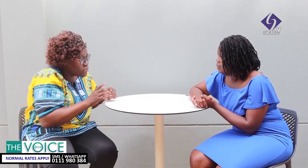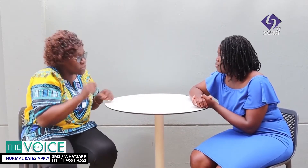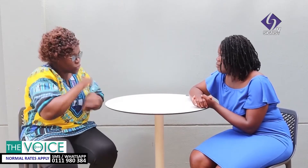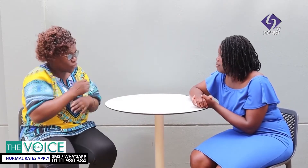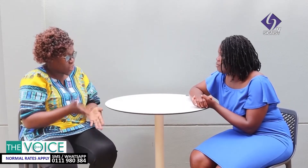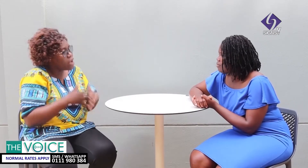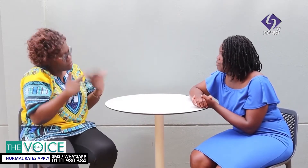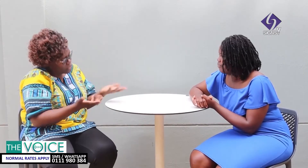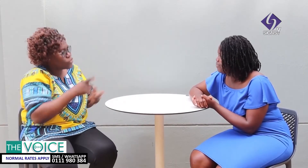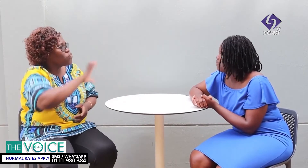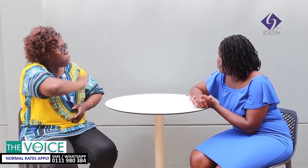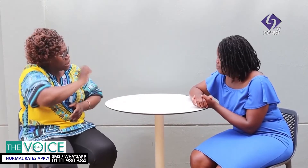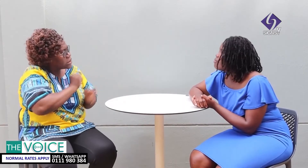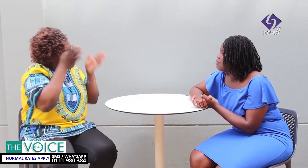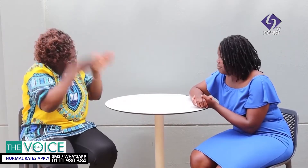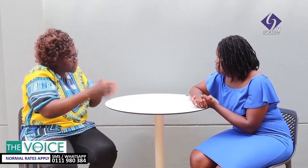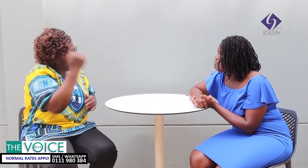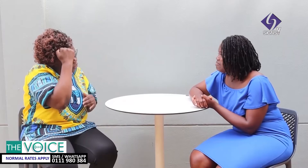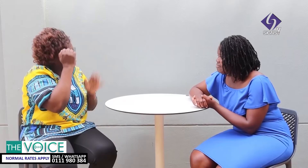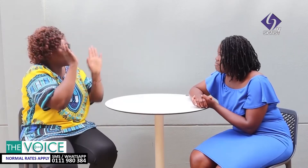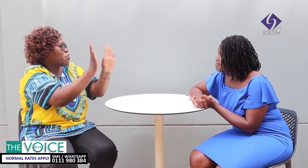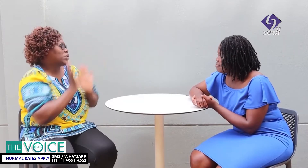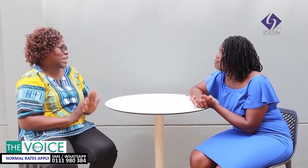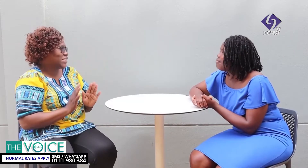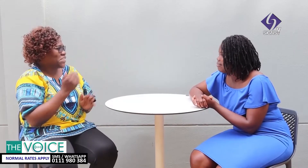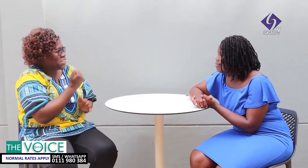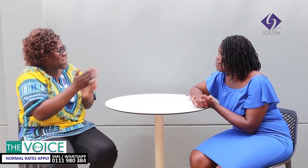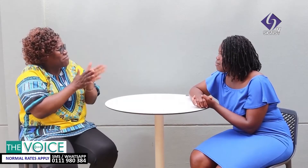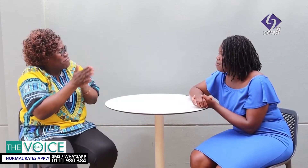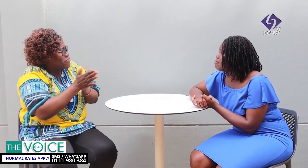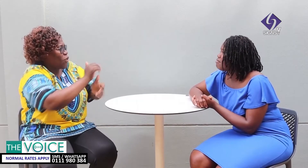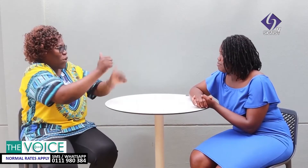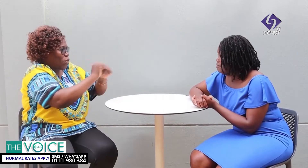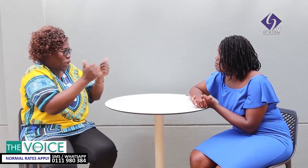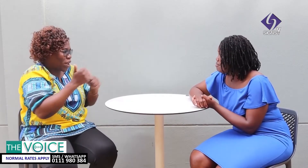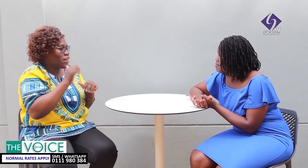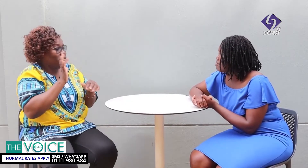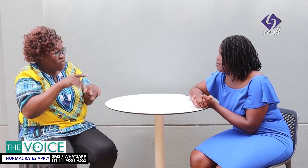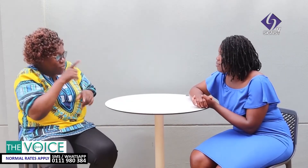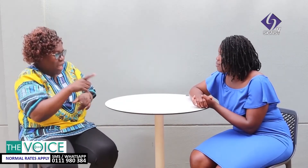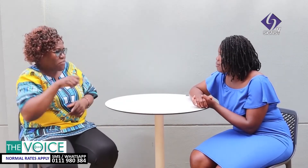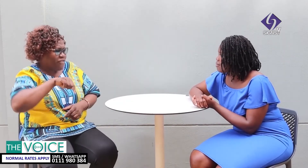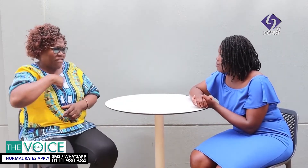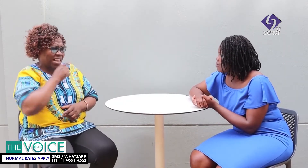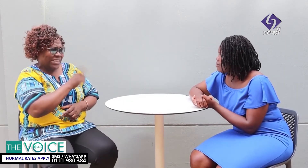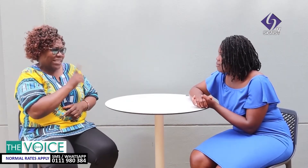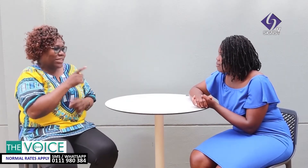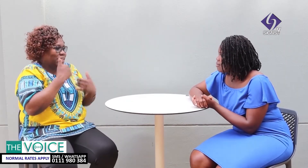lot. Rather than just go, maybe the mother is a farmer who's actually struggling to get the least money to make sure they can give